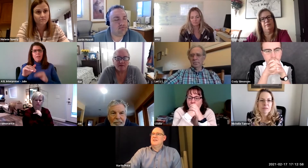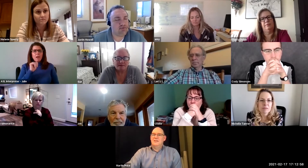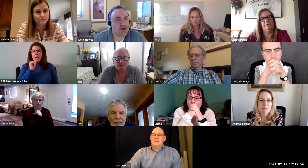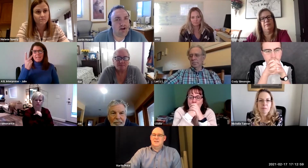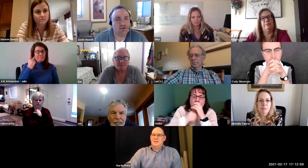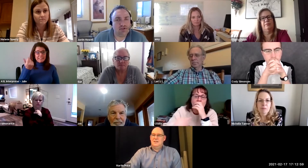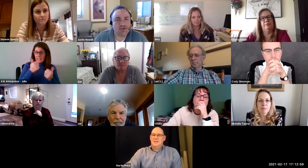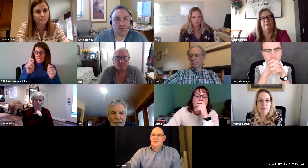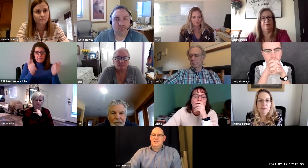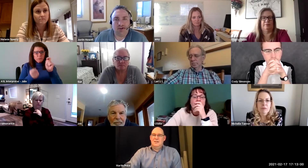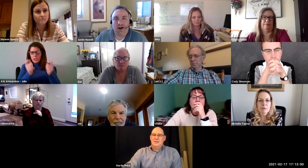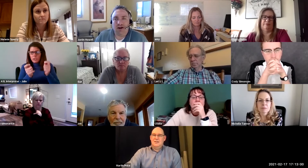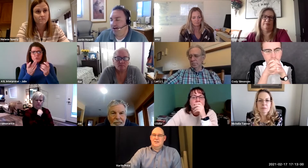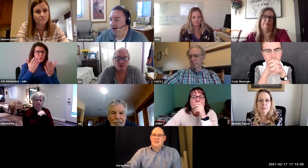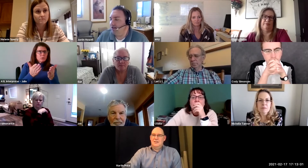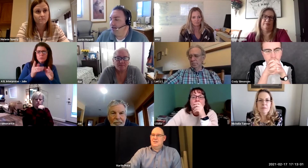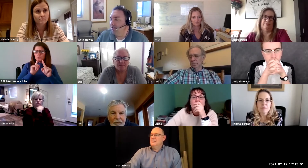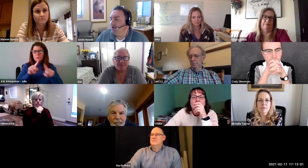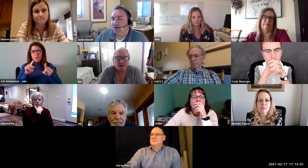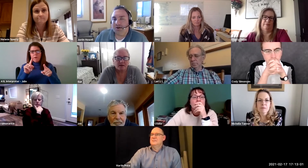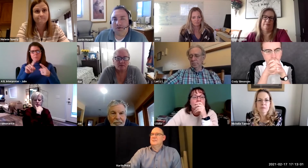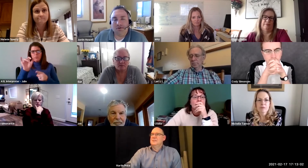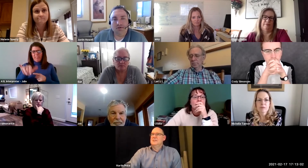any changes in reply to that.